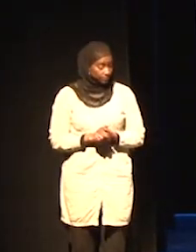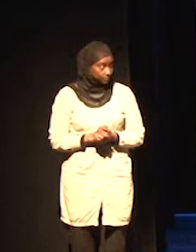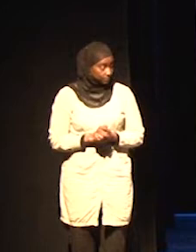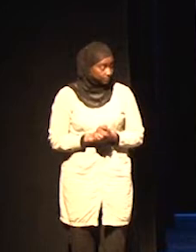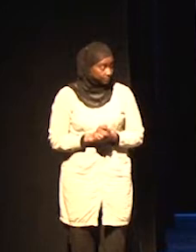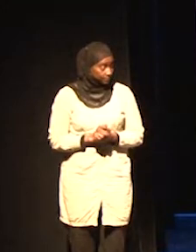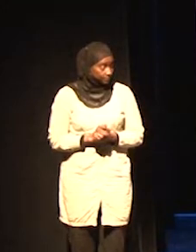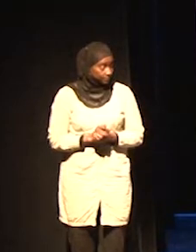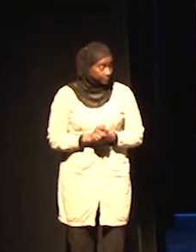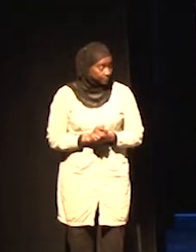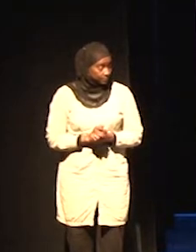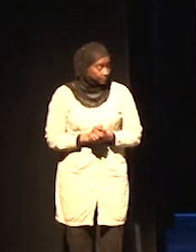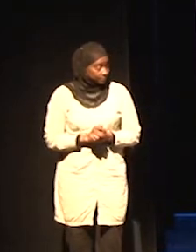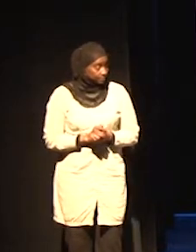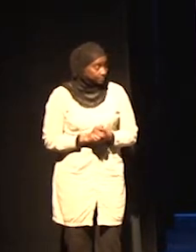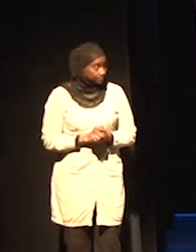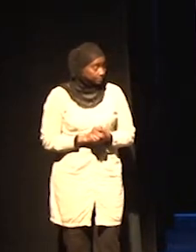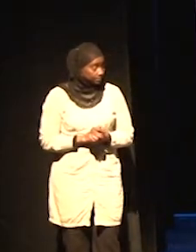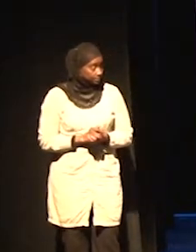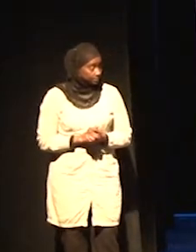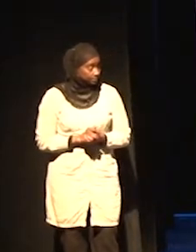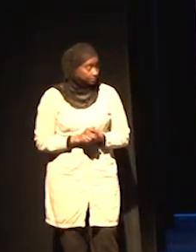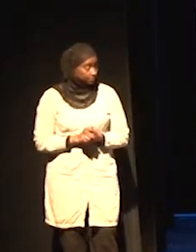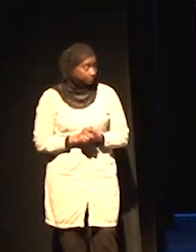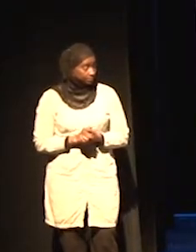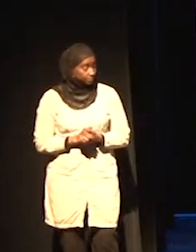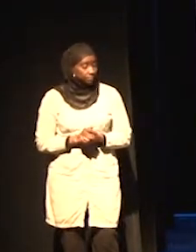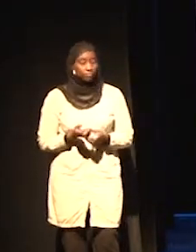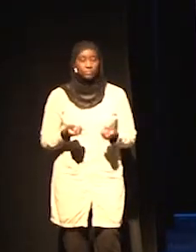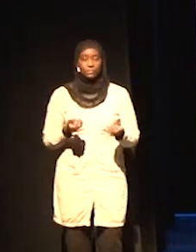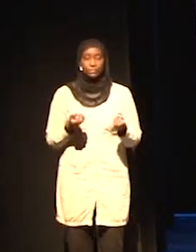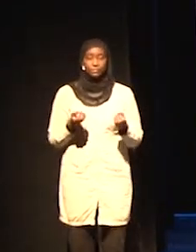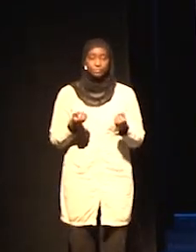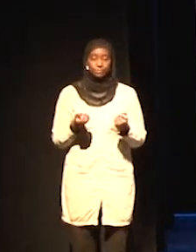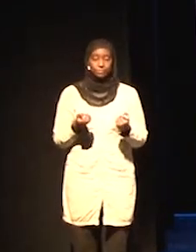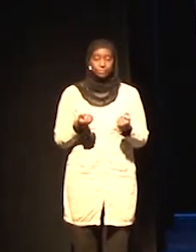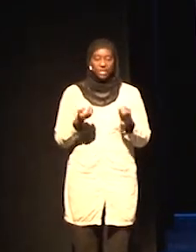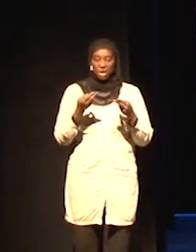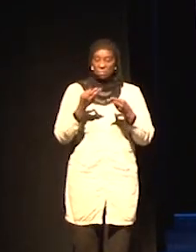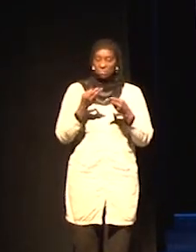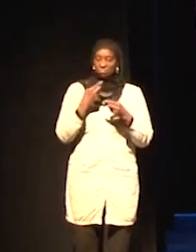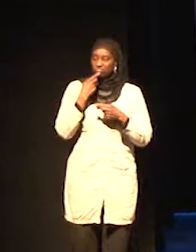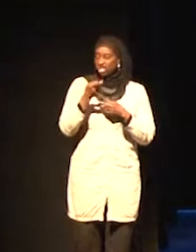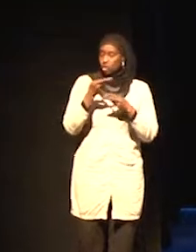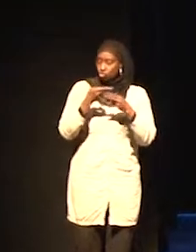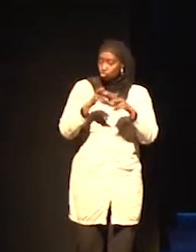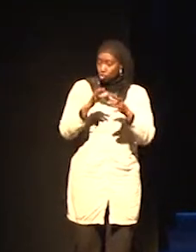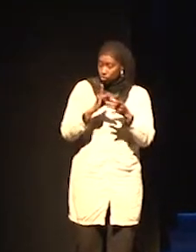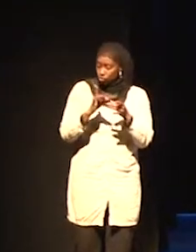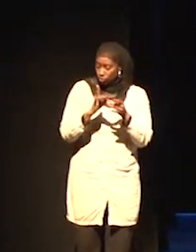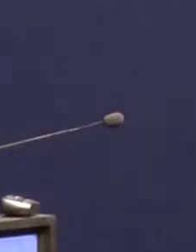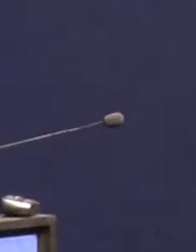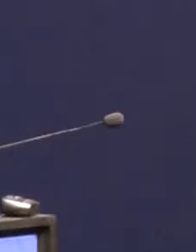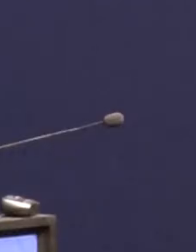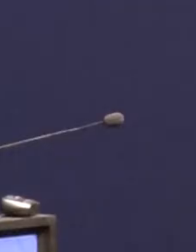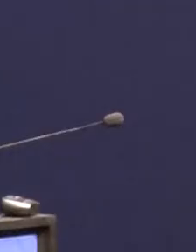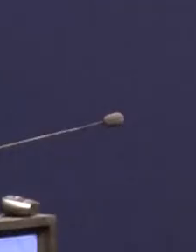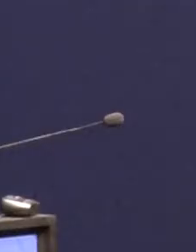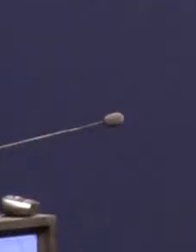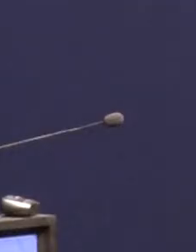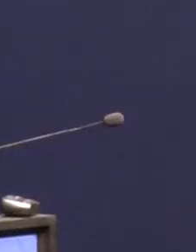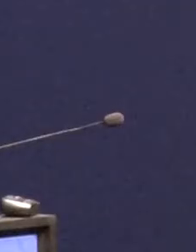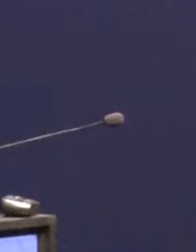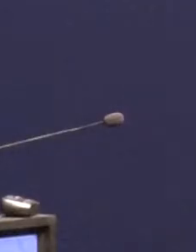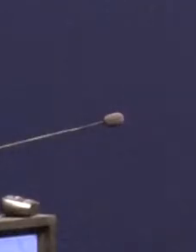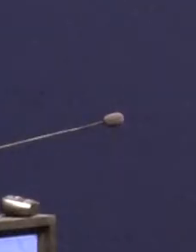Everybody asked me, and I'll briefly tell you this story, what this why this humble